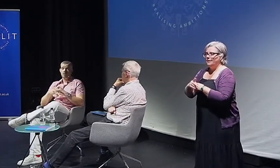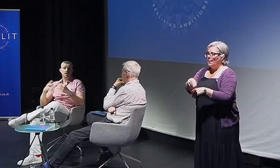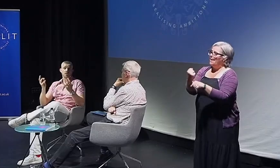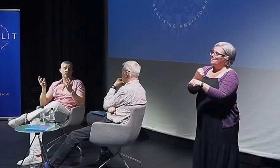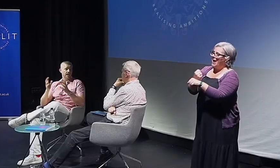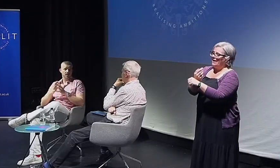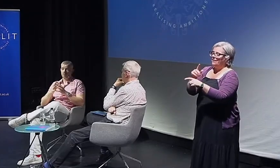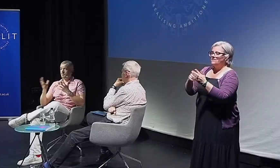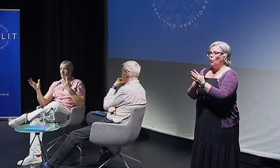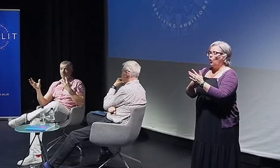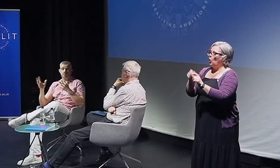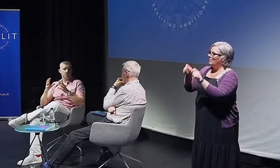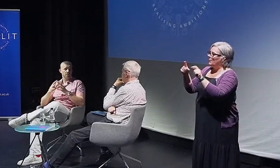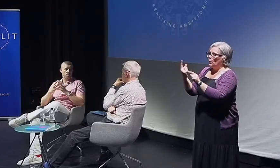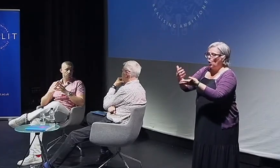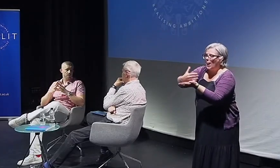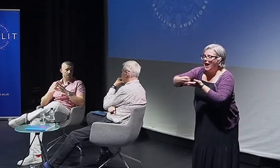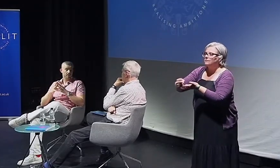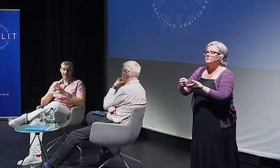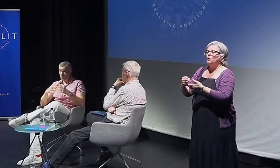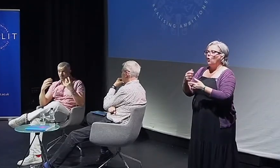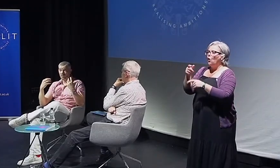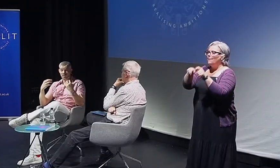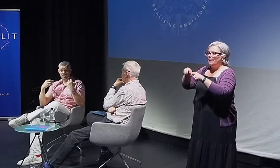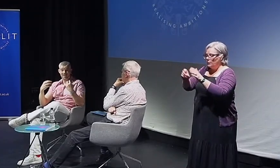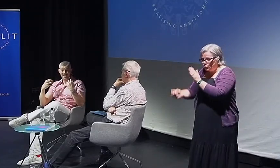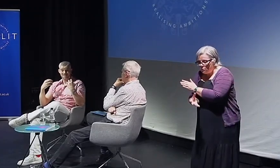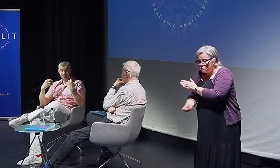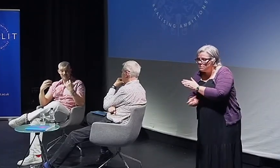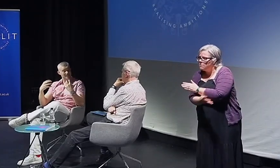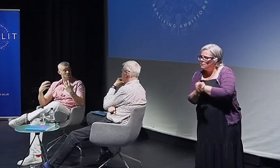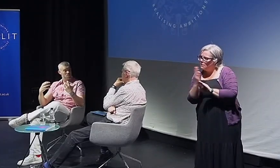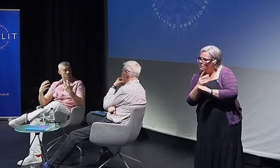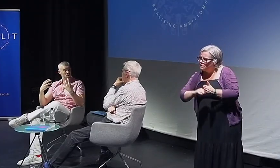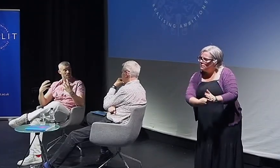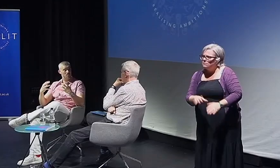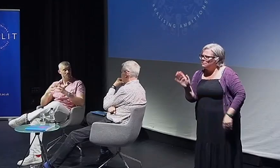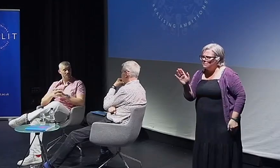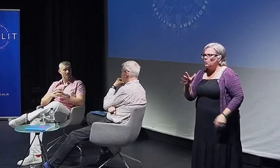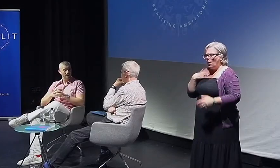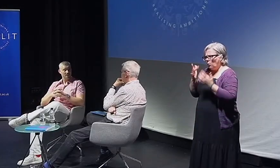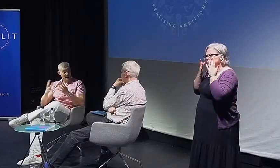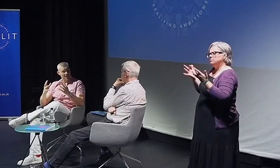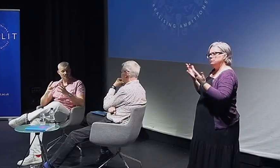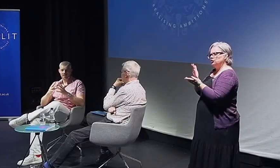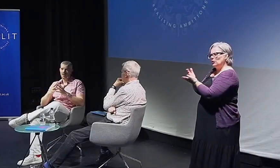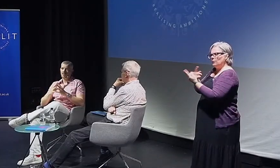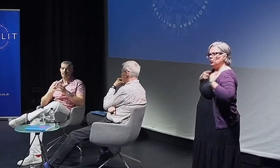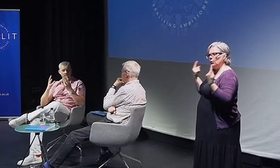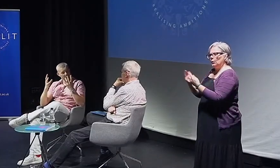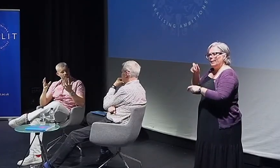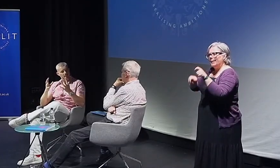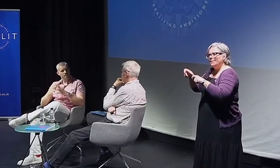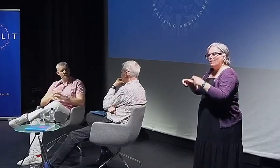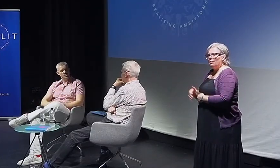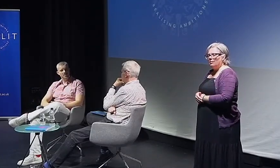for, you know, collectors or for people to put into vaults. They want to, they're political. They want people to connect. So